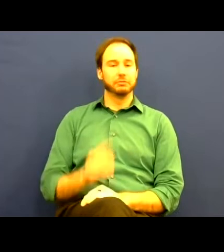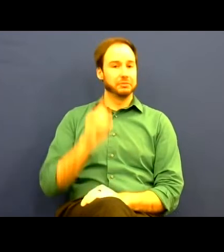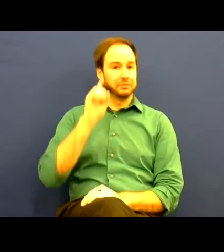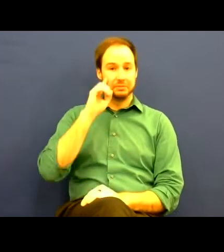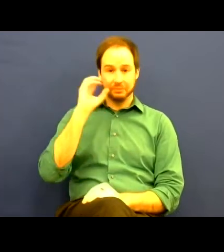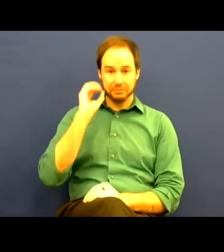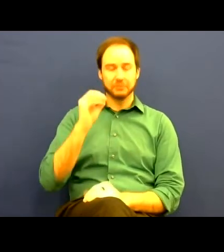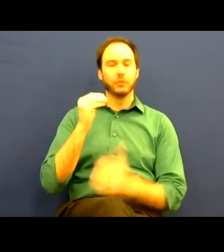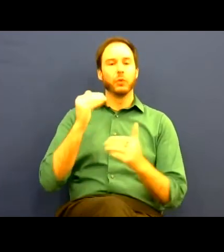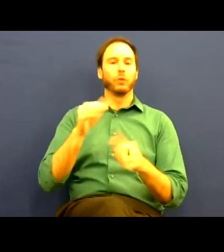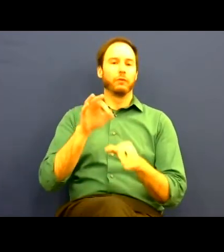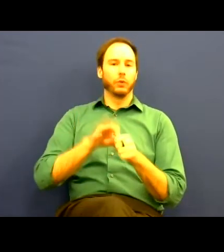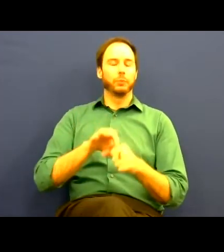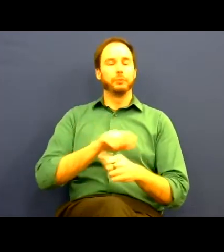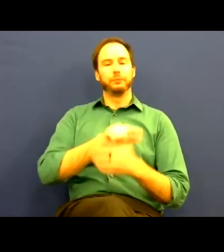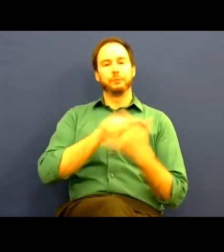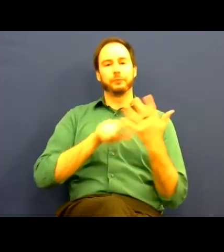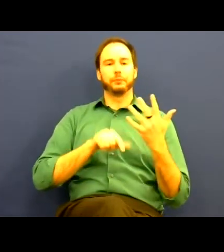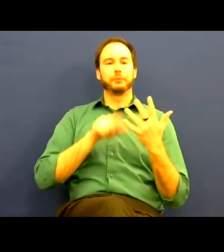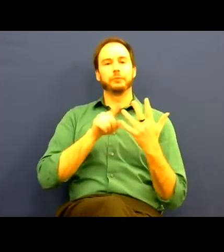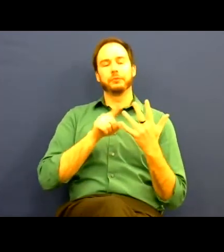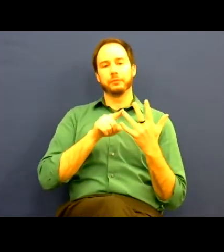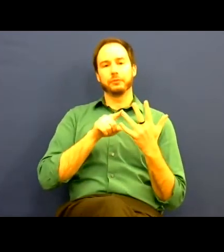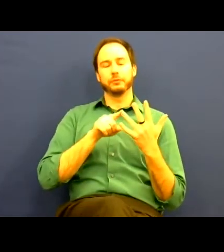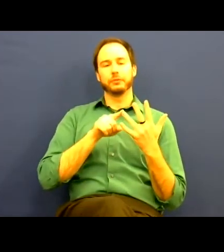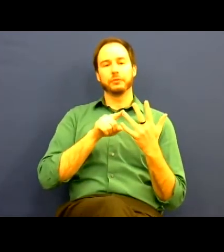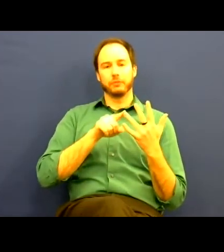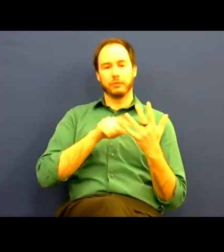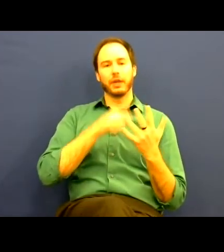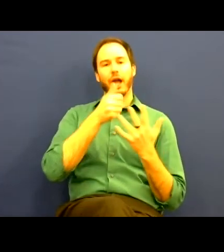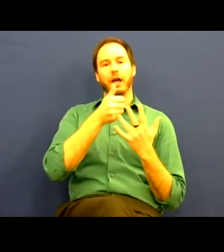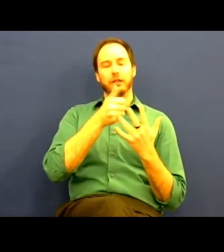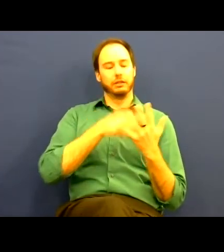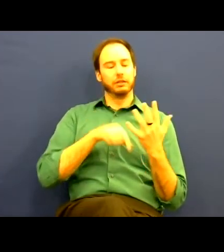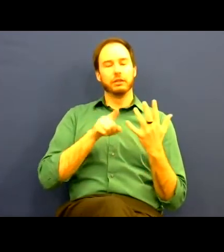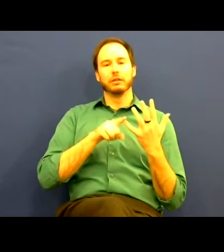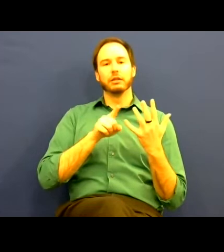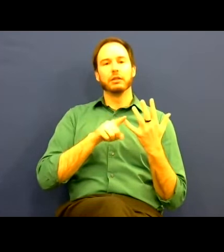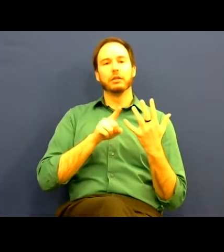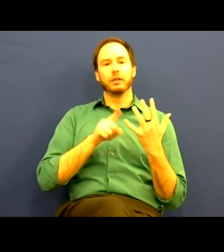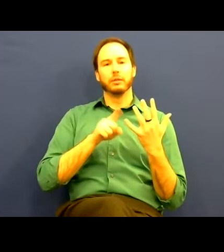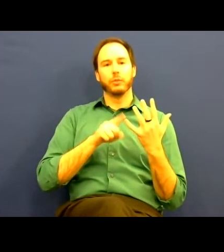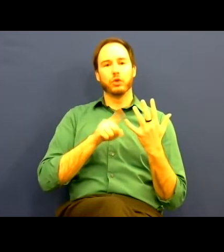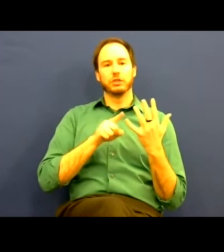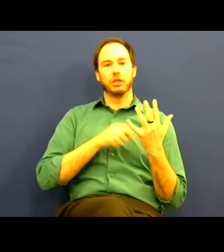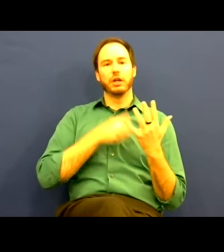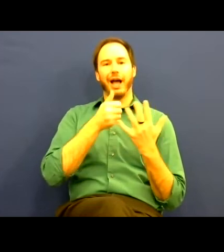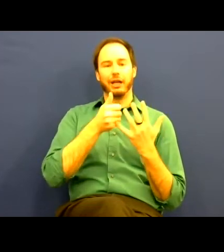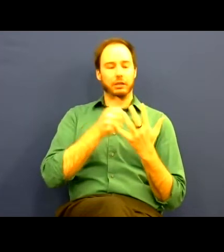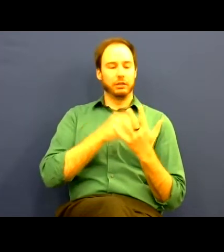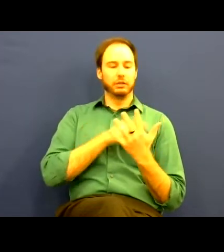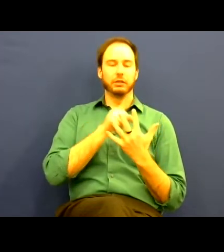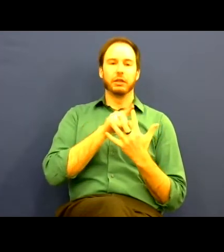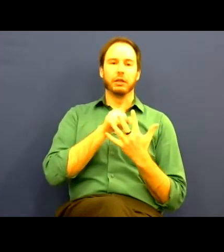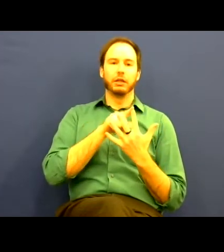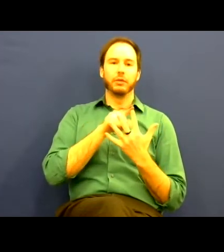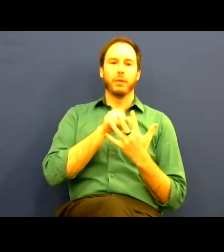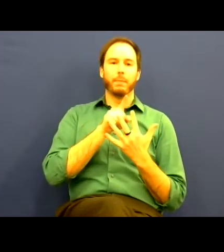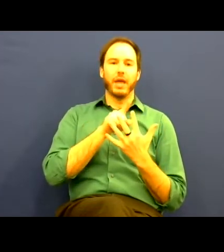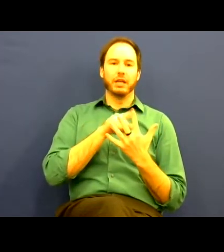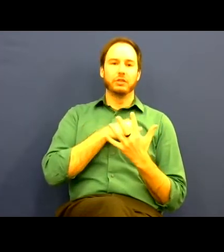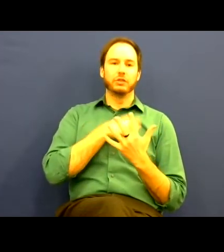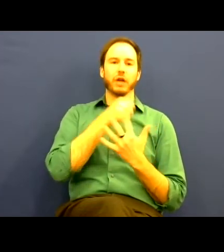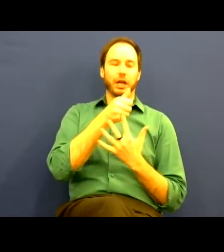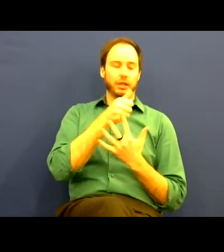Hearing none, please call the roll. Councilmember Safranik, Aye. Councilmember Bolsner, Aye.